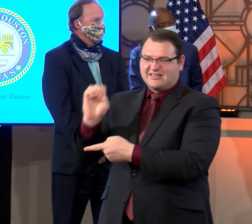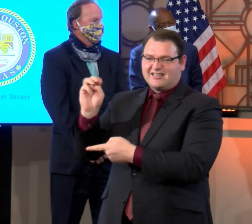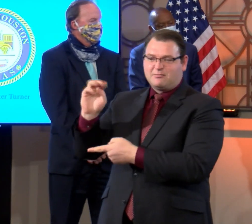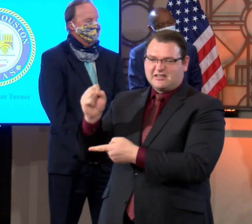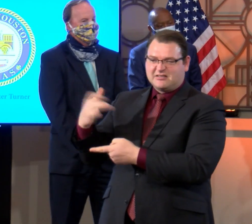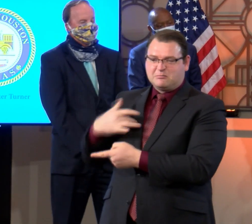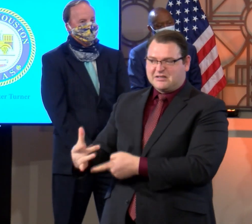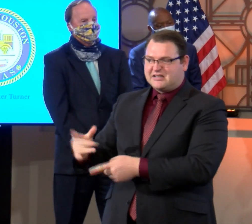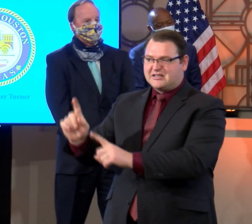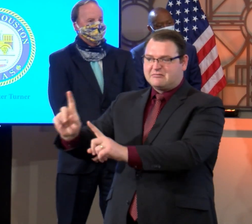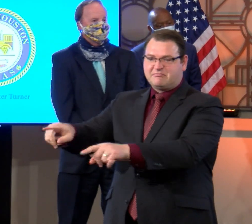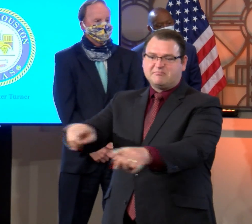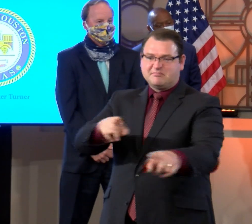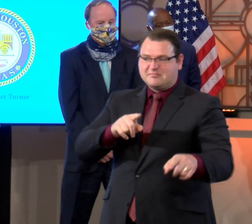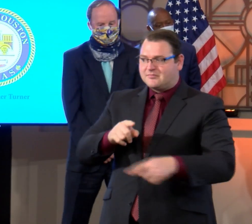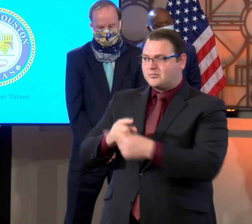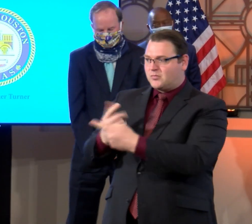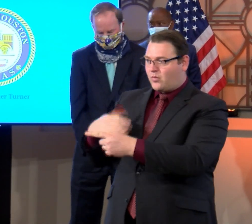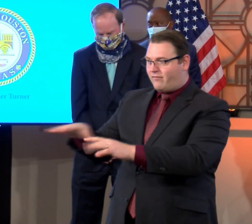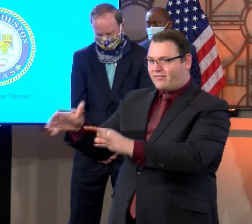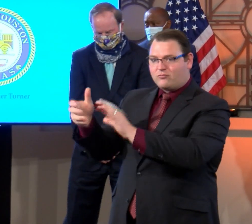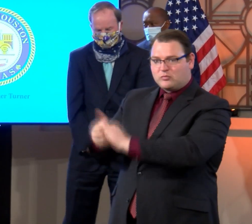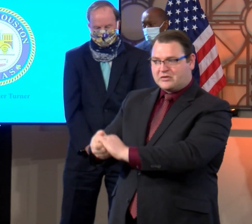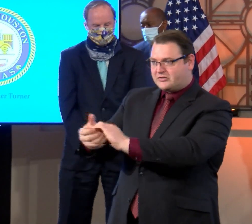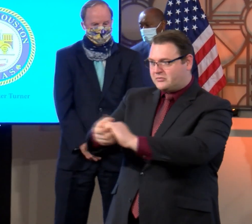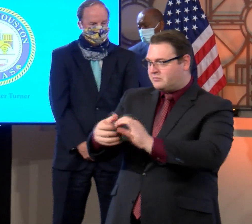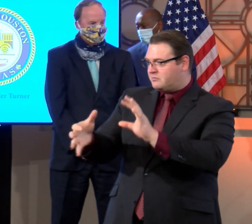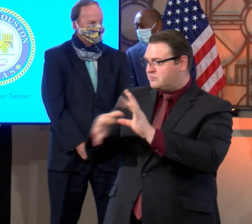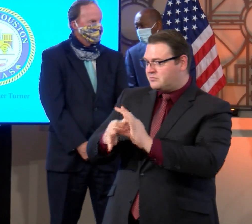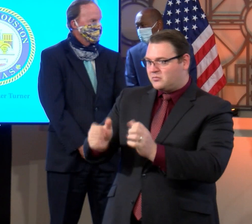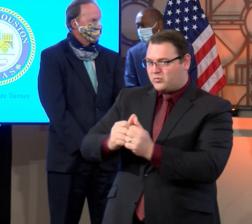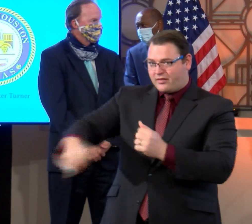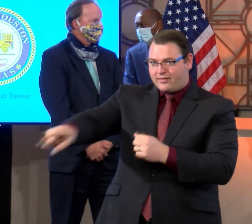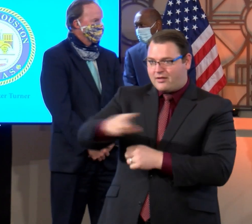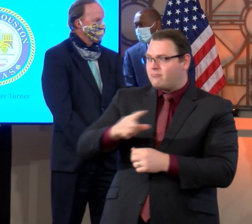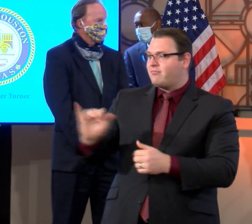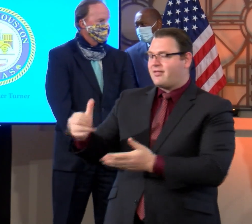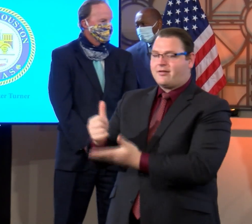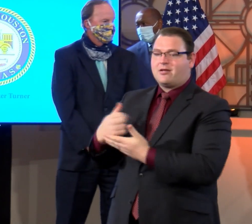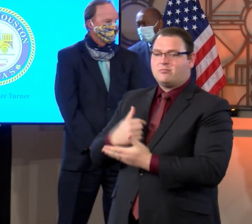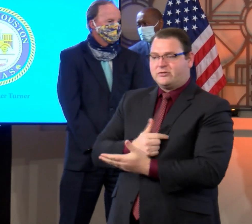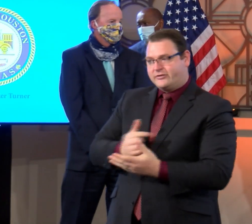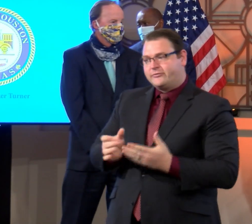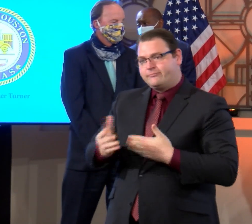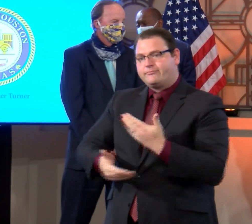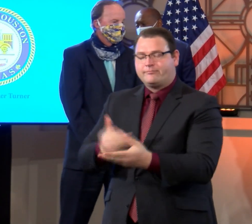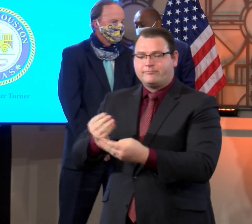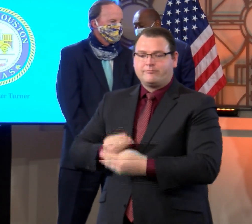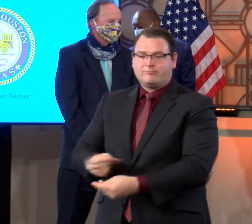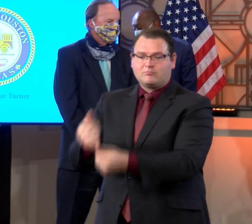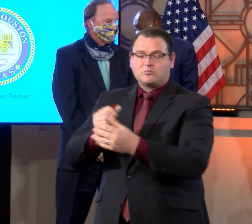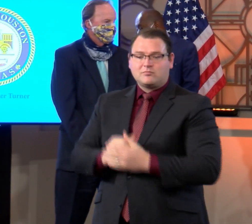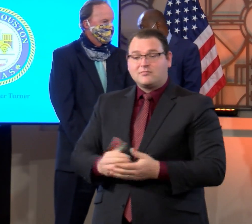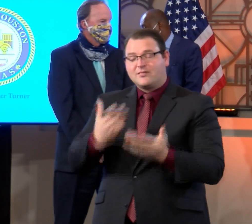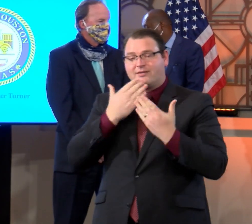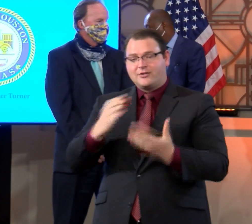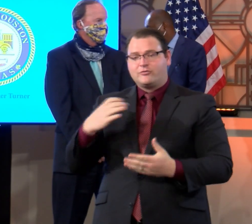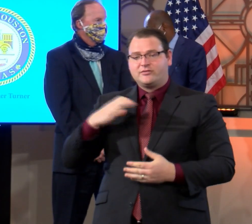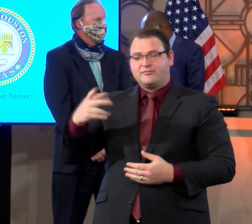professionals, and there's already a relationship there, so that is facilitated. So again, like on Friday, thank you, Chief Pena, for your support with